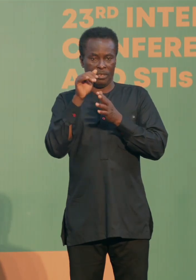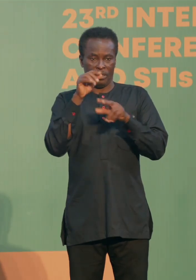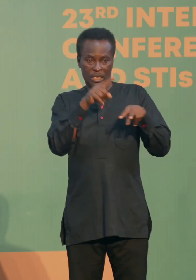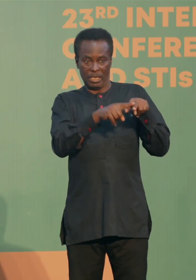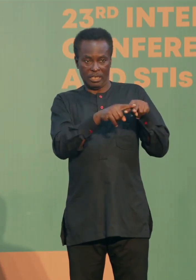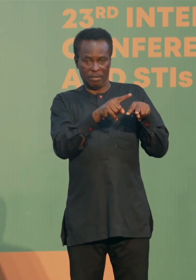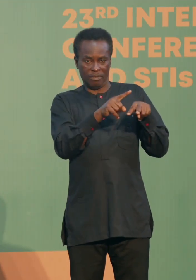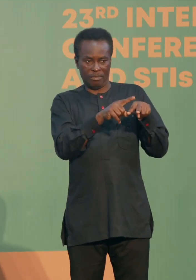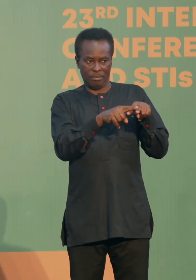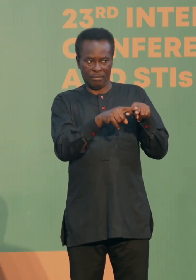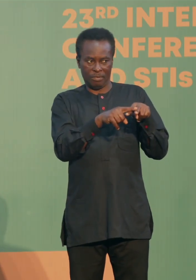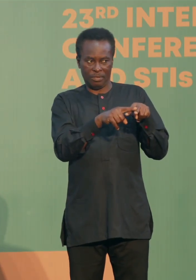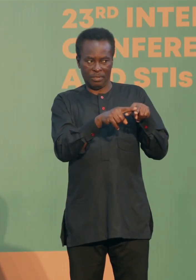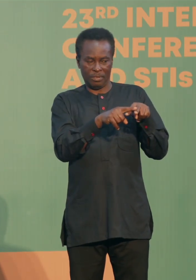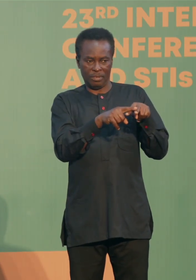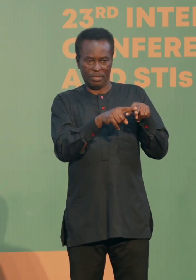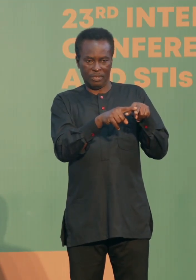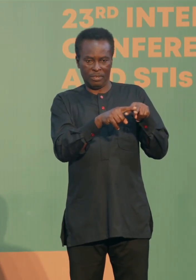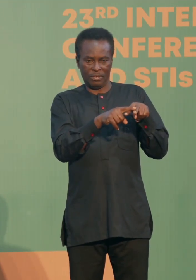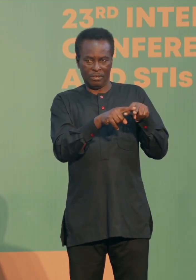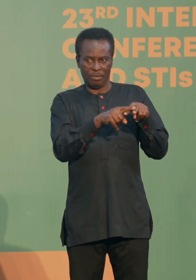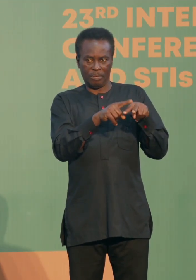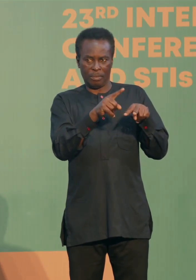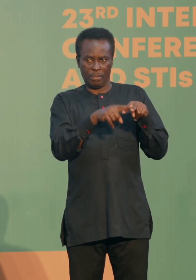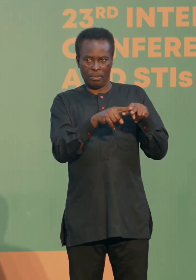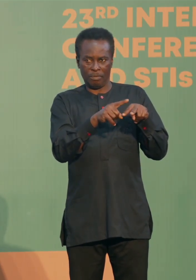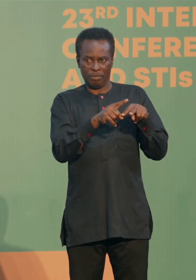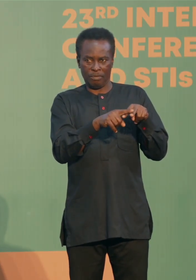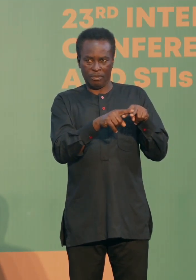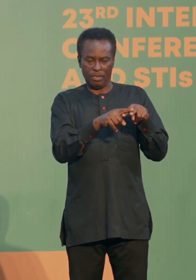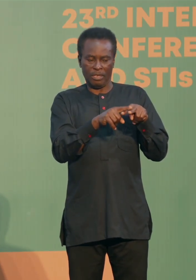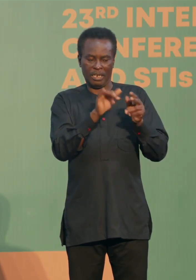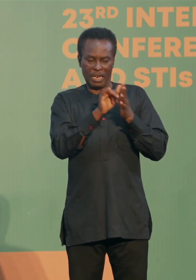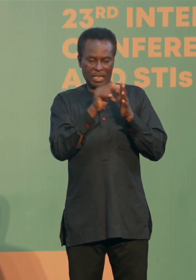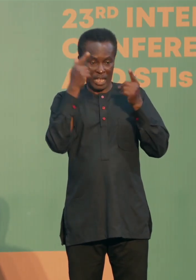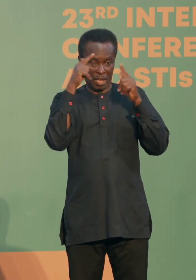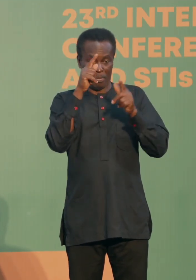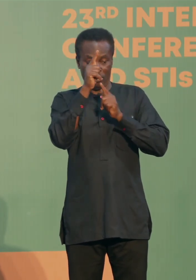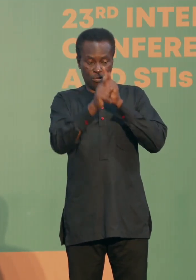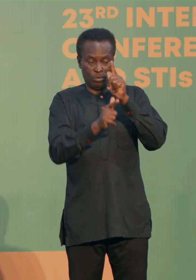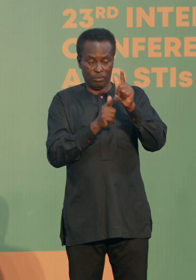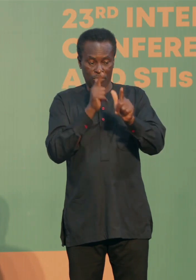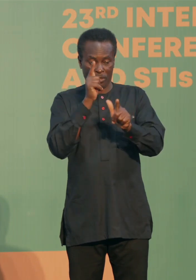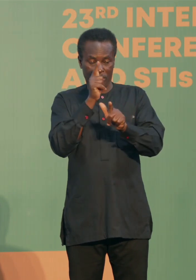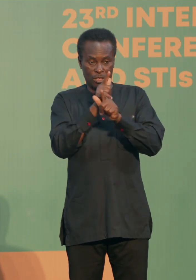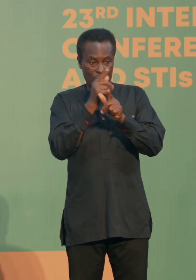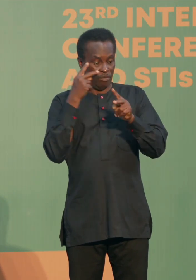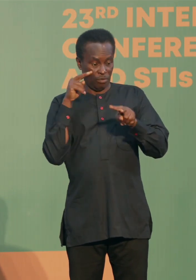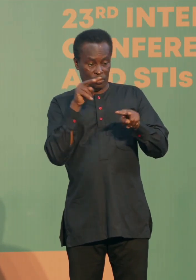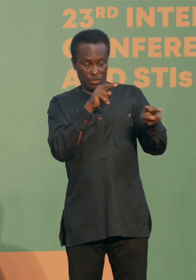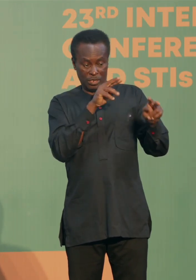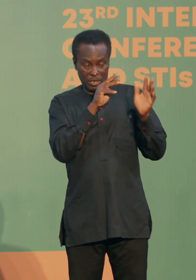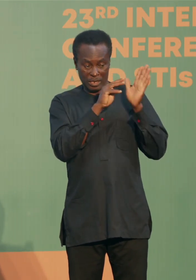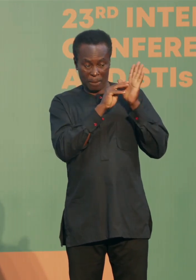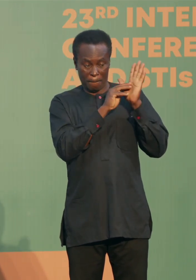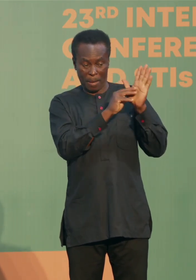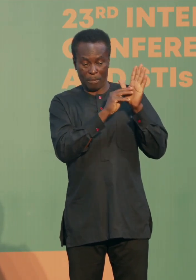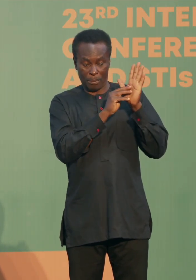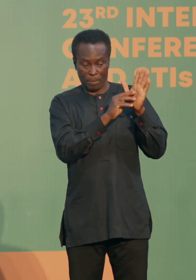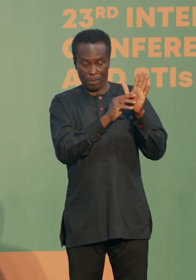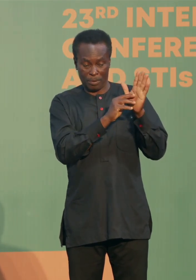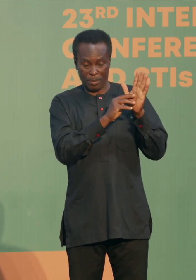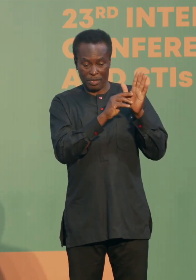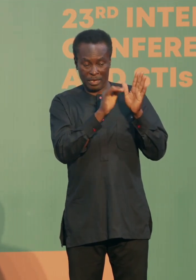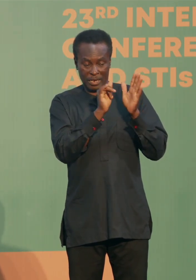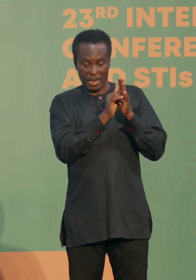HIV, the burden of cervical cancer globally. If you look at the dark blue, you see that